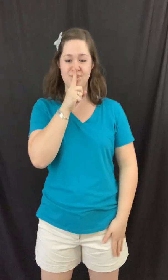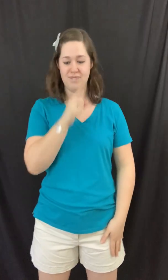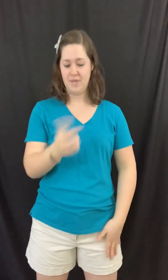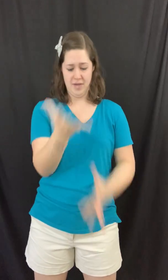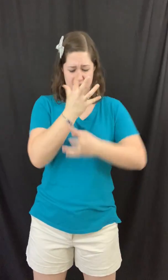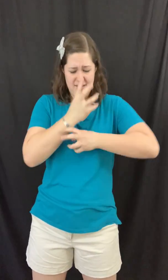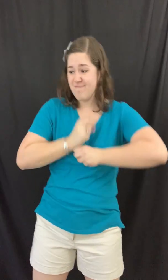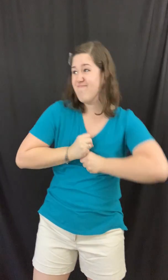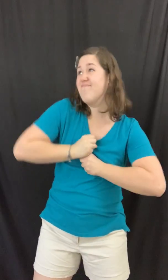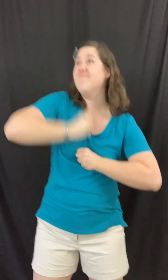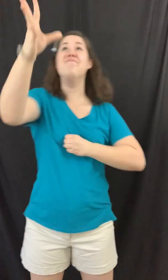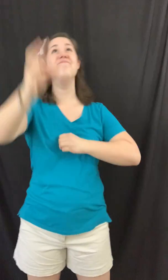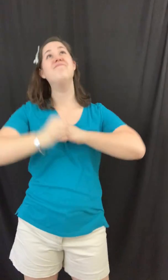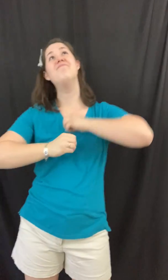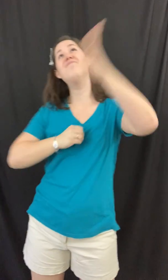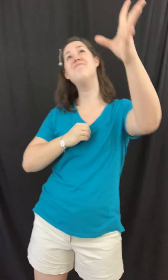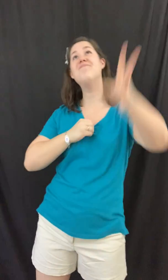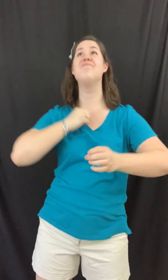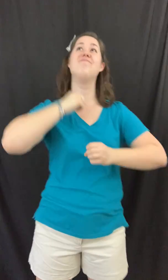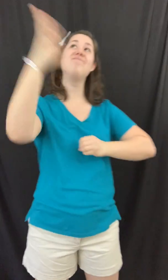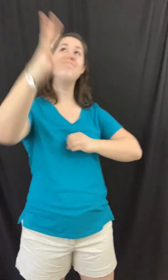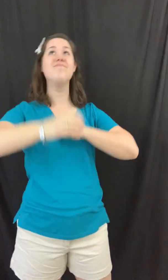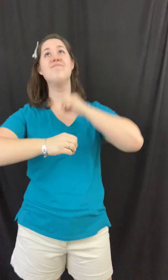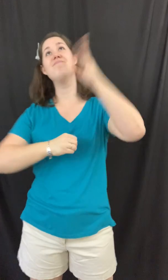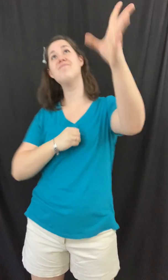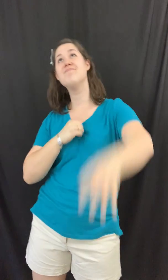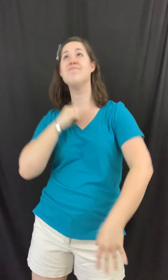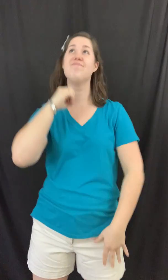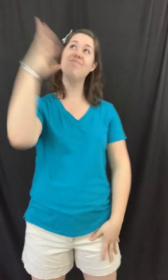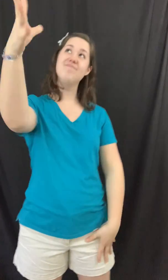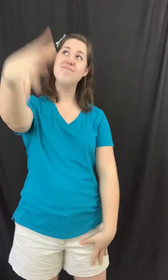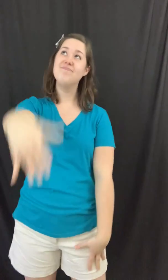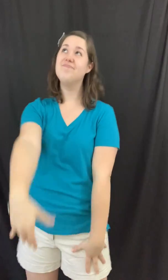How can I be silent I will not be silent